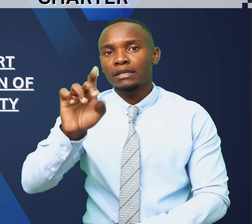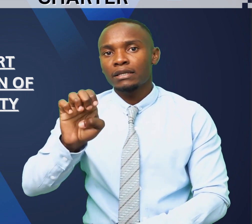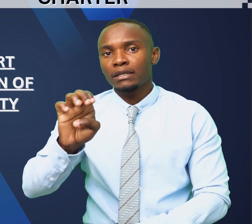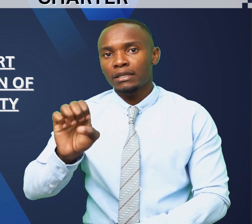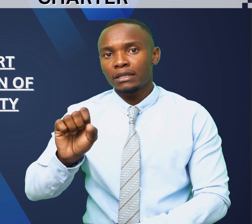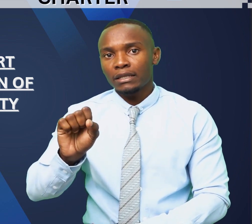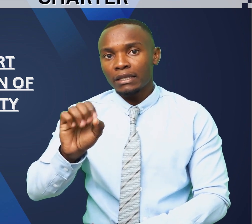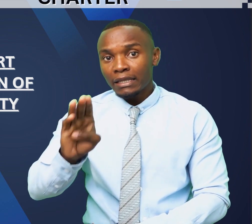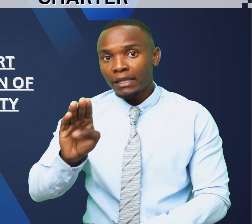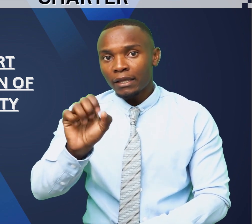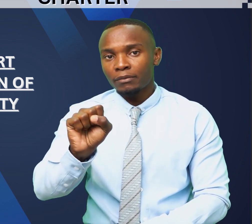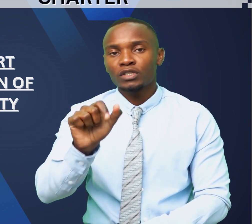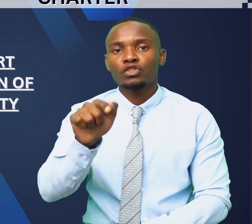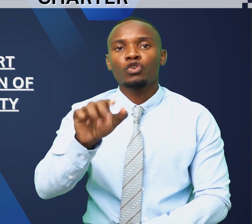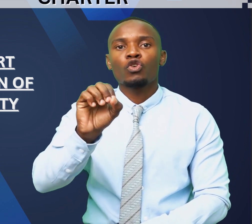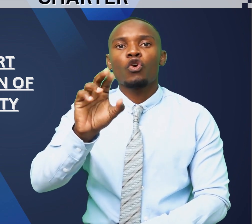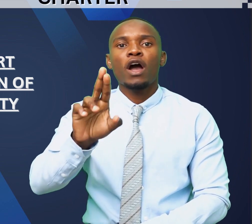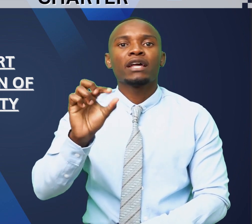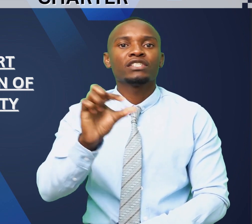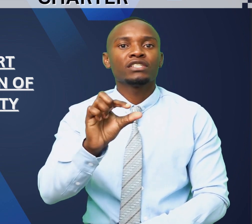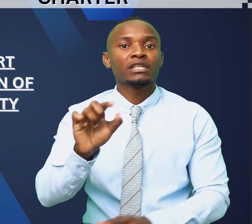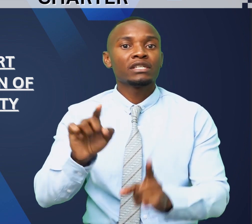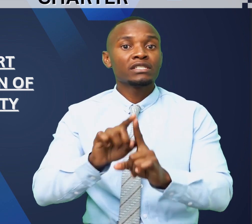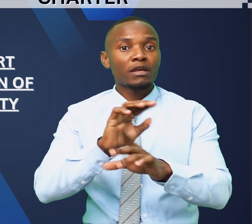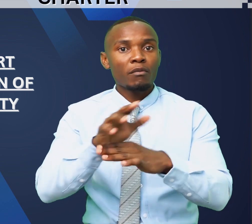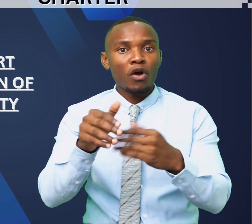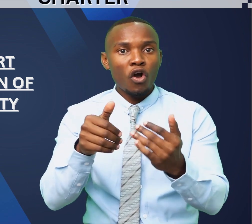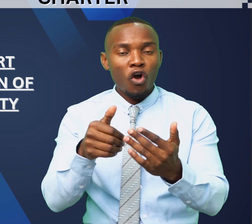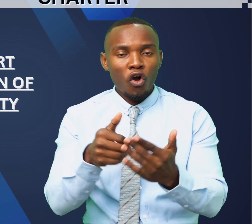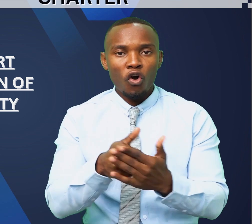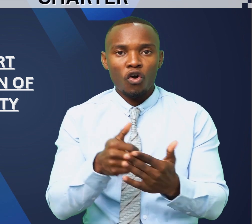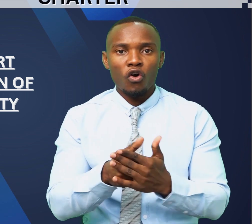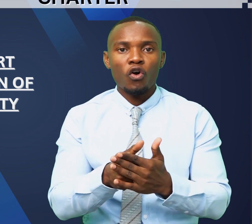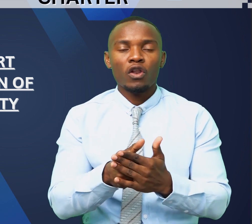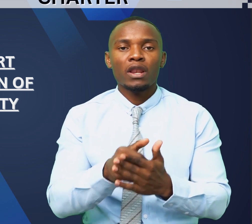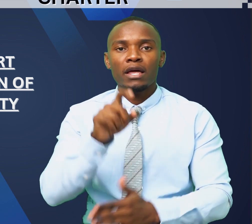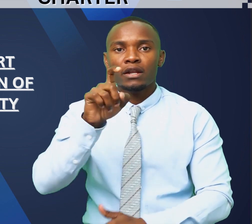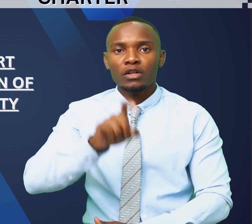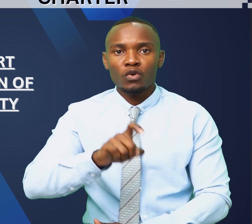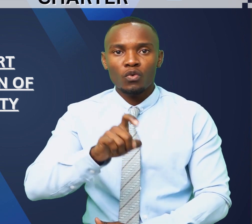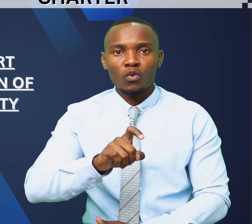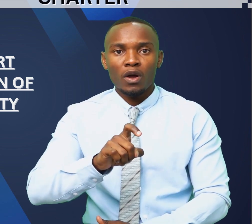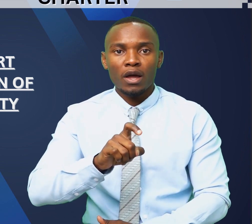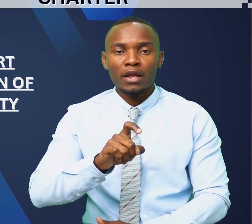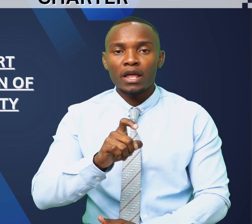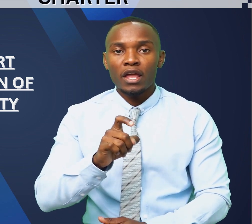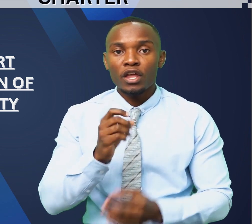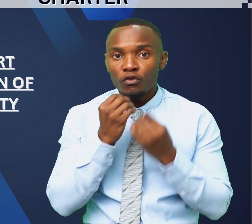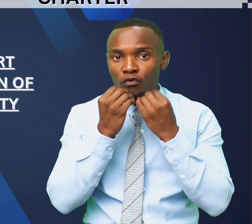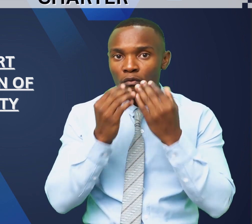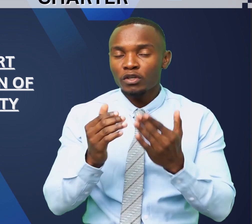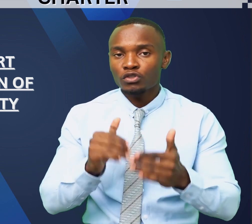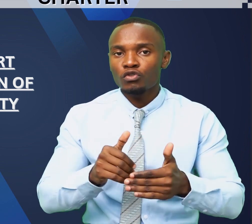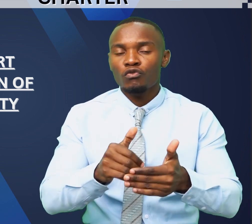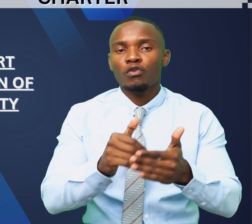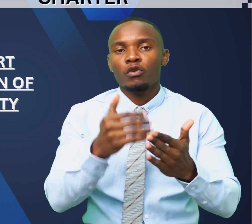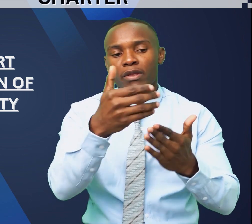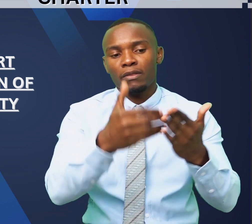consolidators@kebs.org and attach the required details as per the Excel application form.